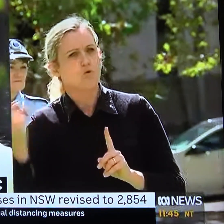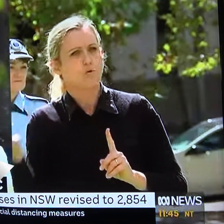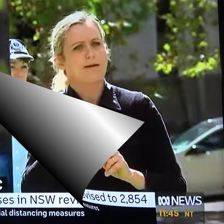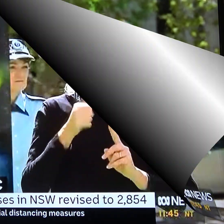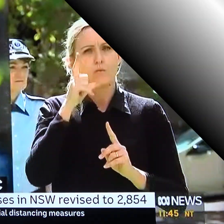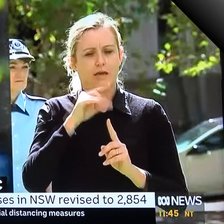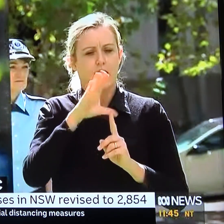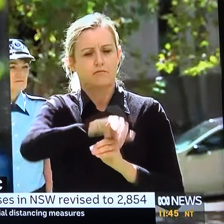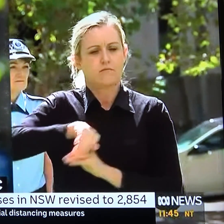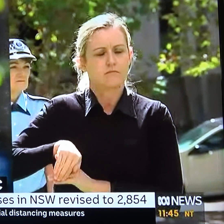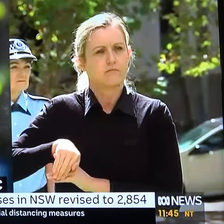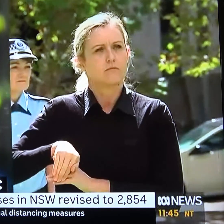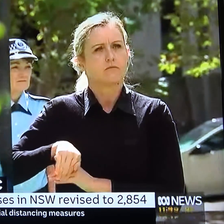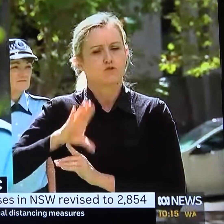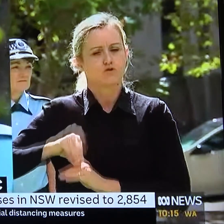Yeah.